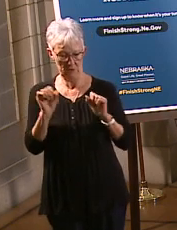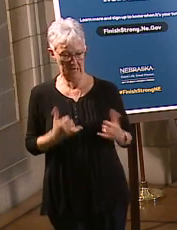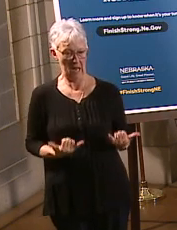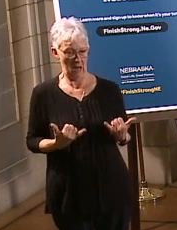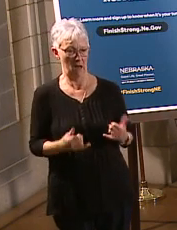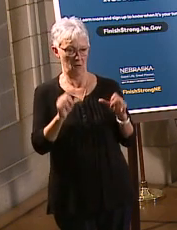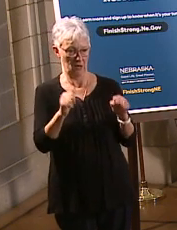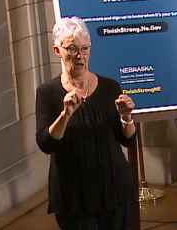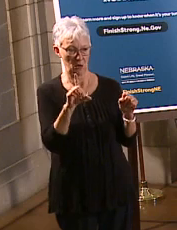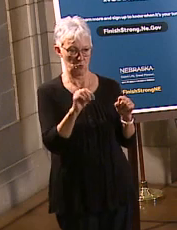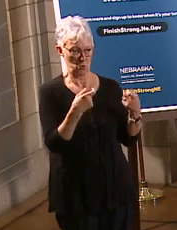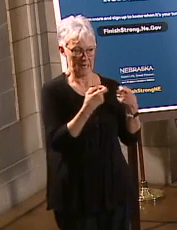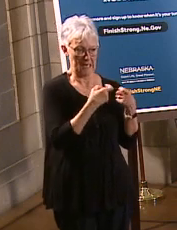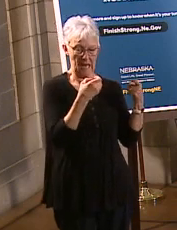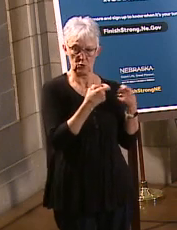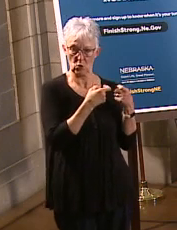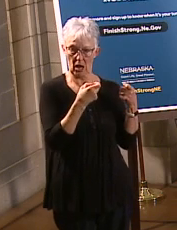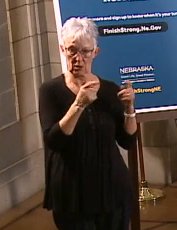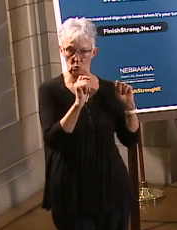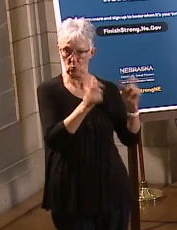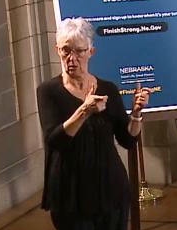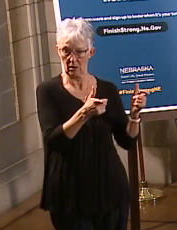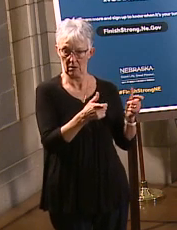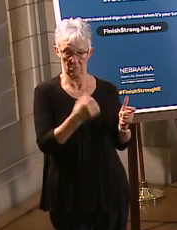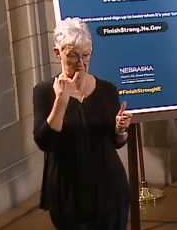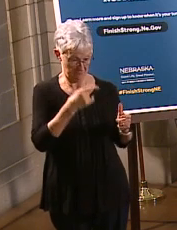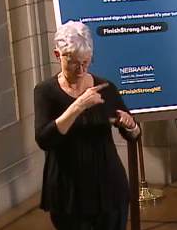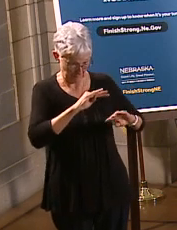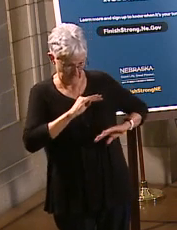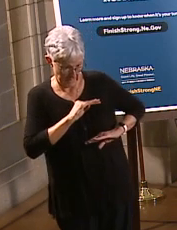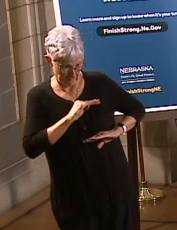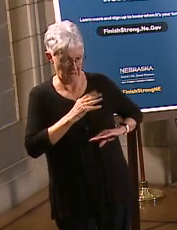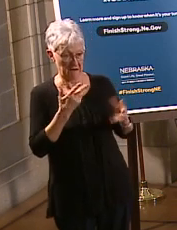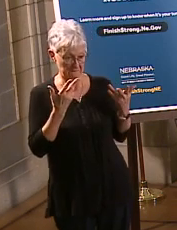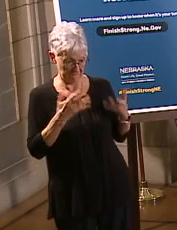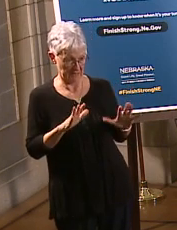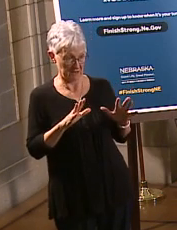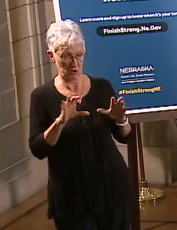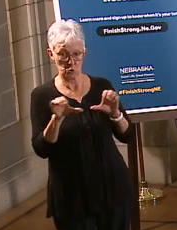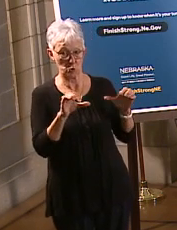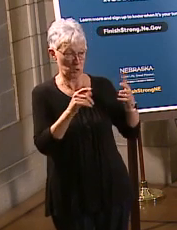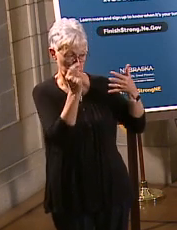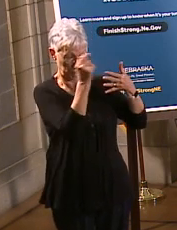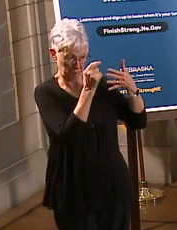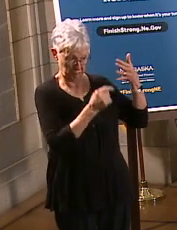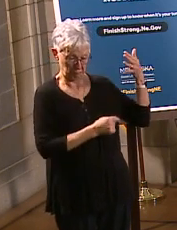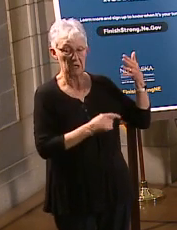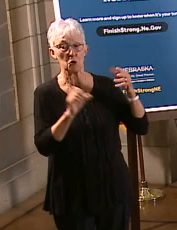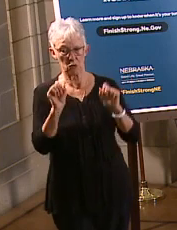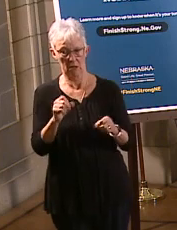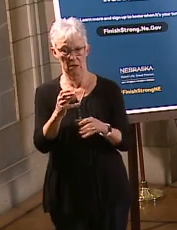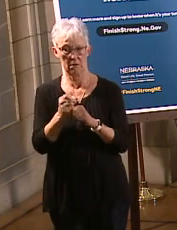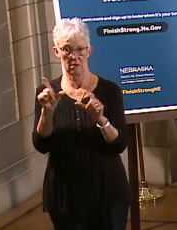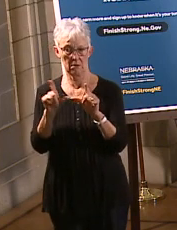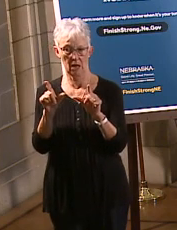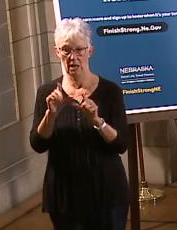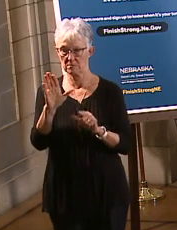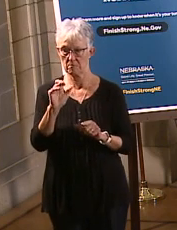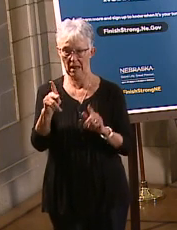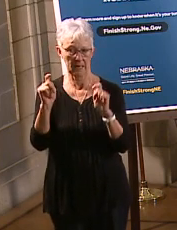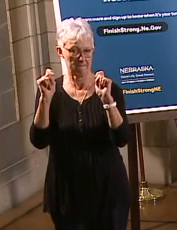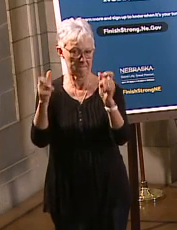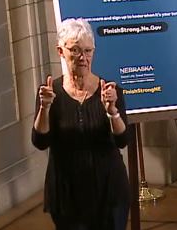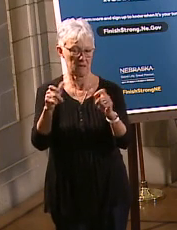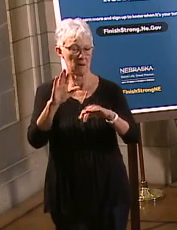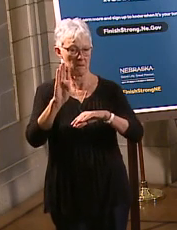time. If the driver has met all other requirements for reinstatement, their license can be immediately reinstated. This saves